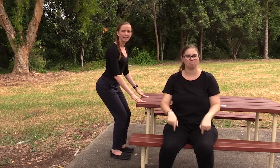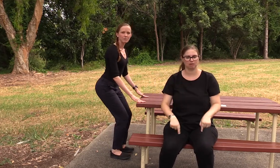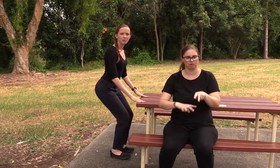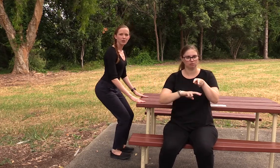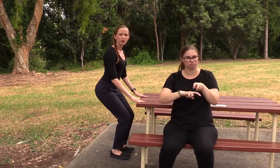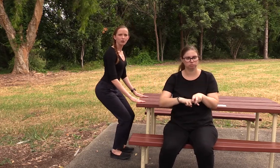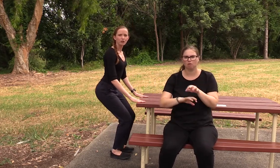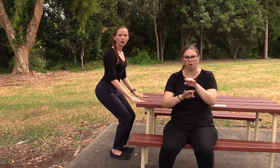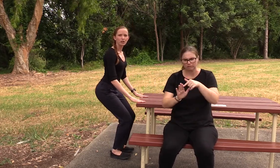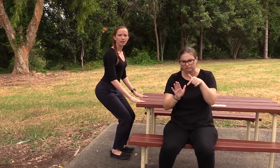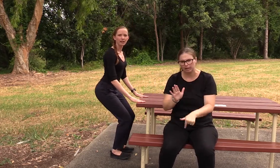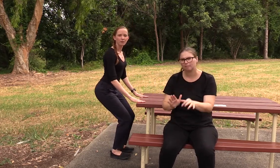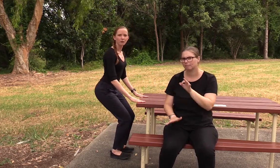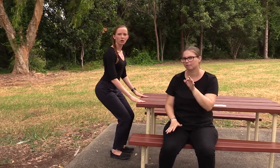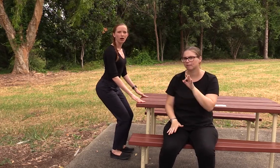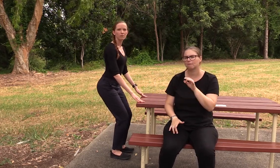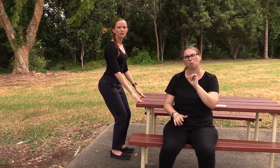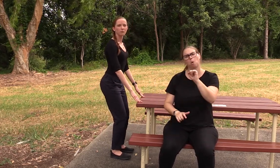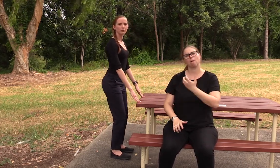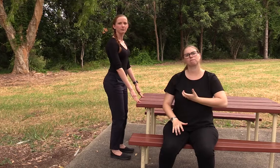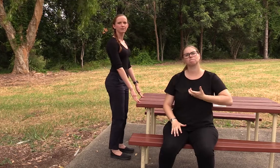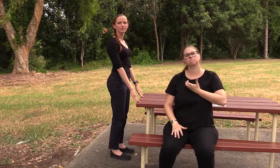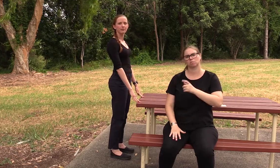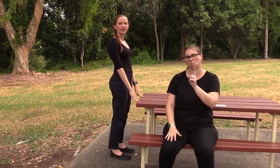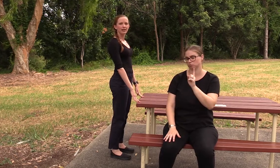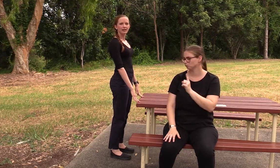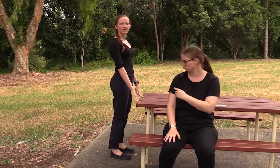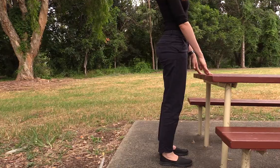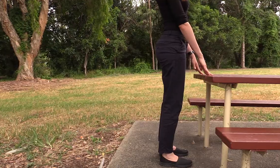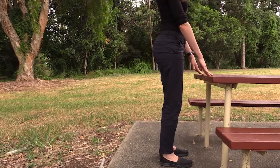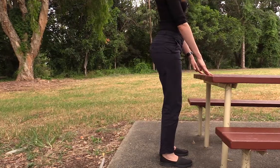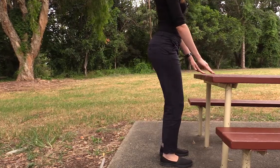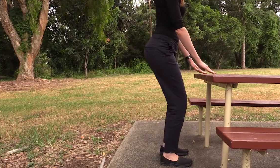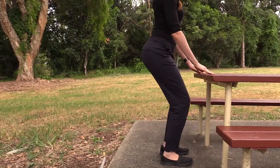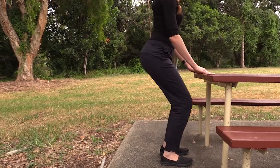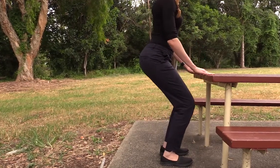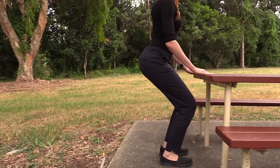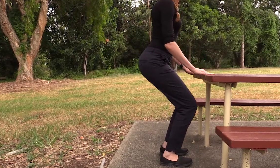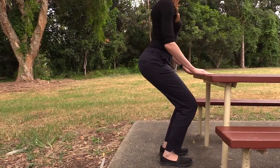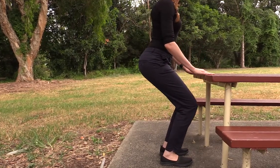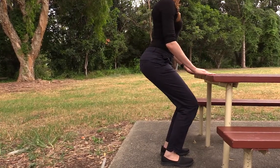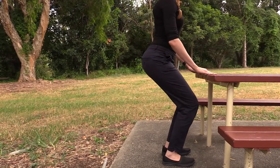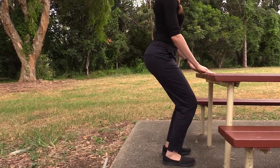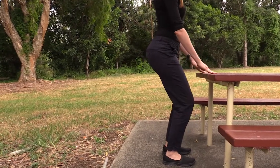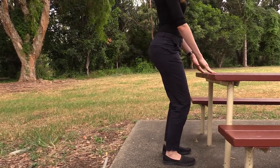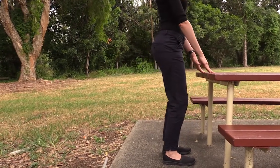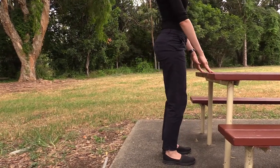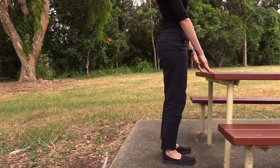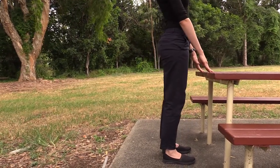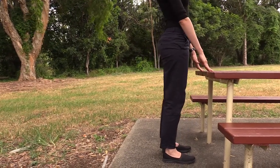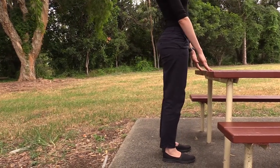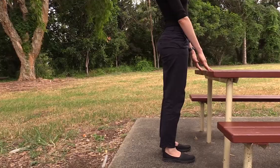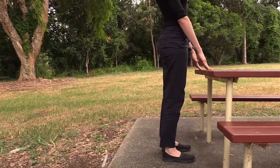very deep, you just go to the level you're comfortable. For some people, this can make their knees a little bit